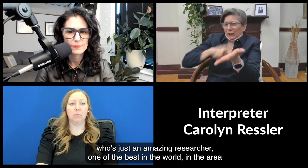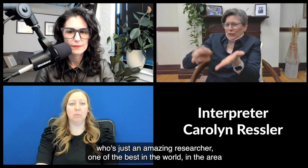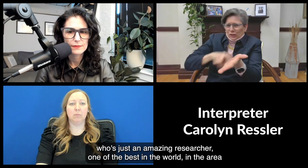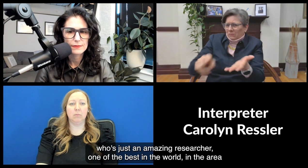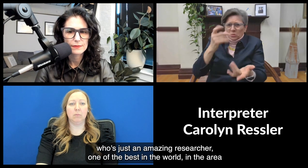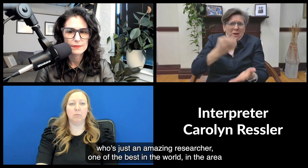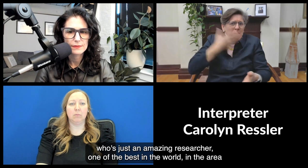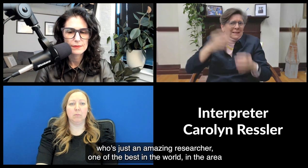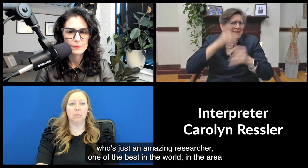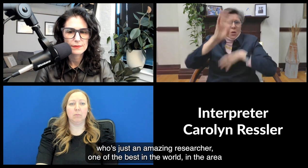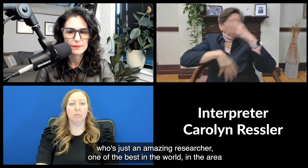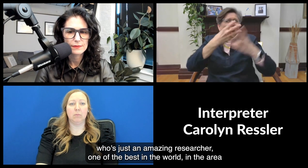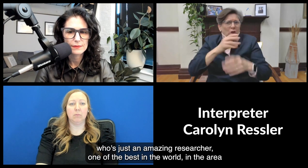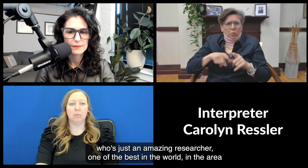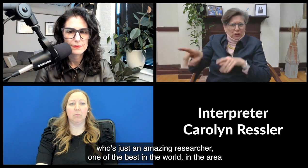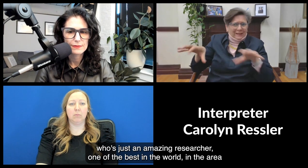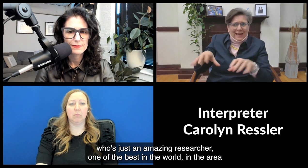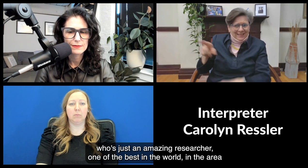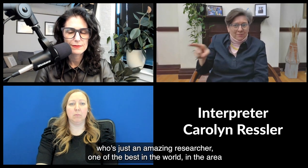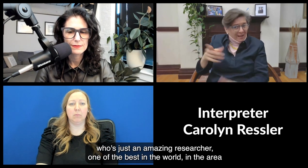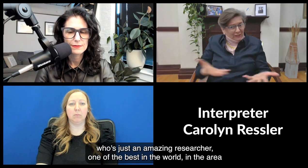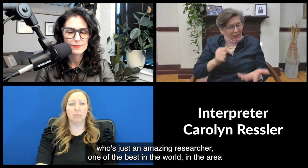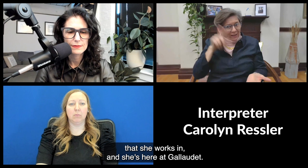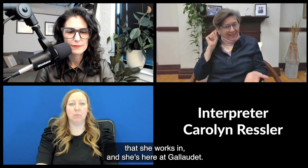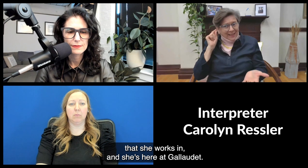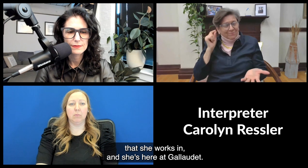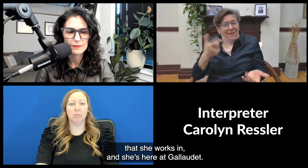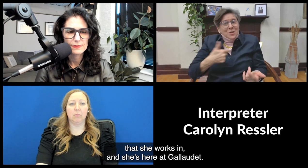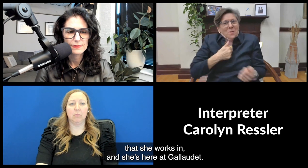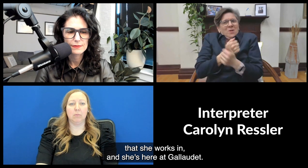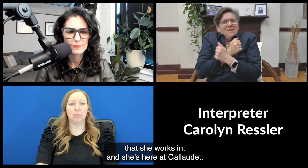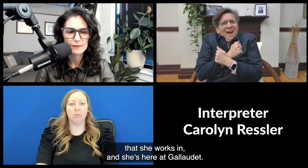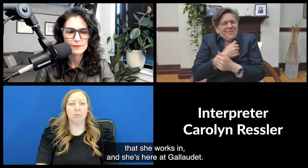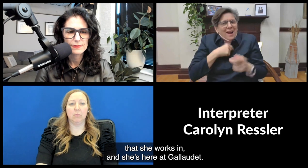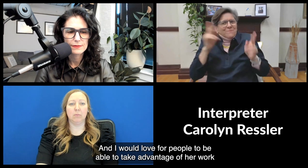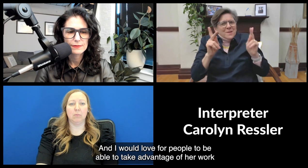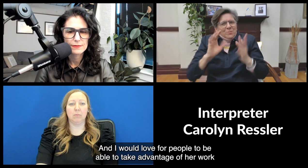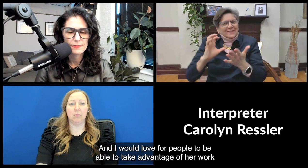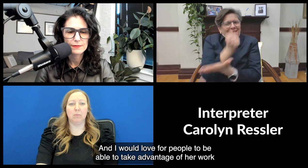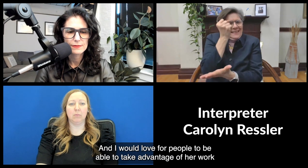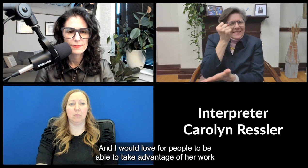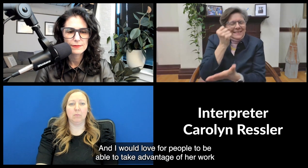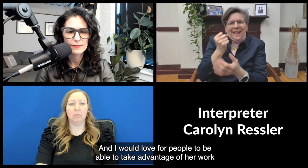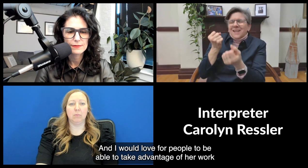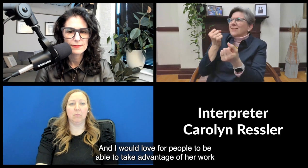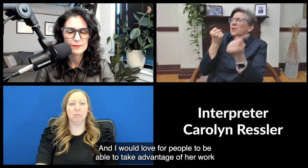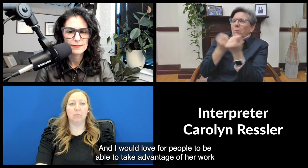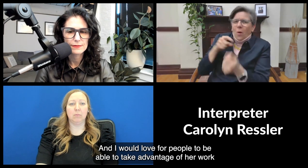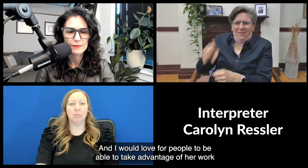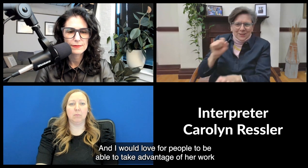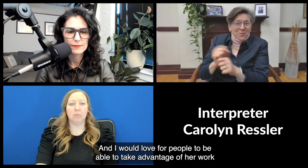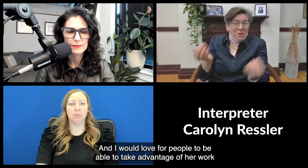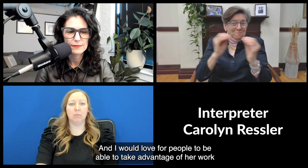here at Gallaudet who's just an amazing researcher, one of the best in the world in the area that she works in. And she's here at Gallaudet and I would love for